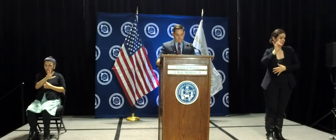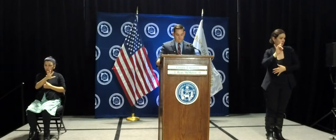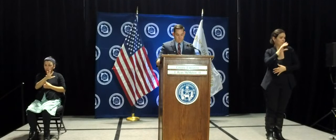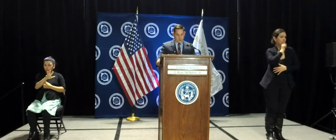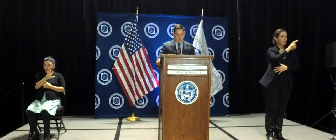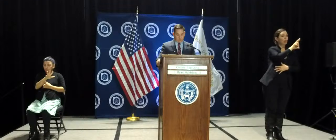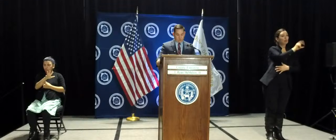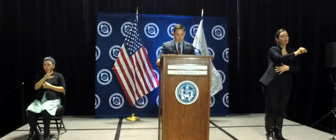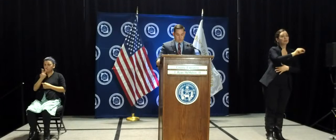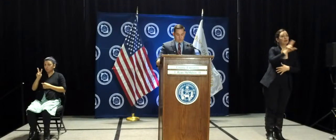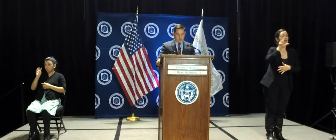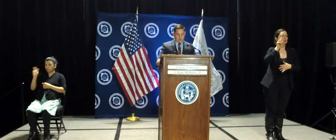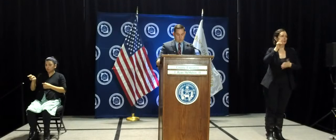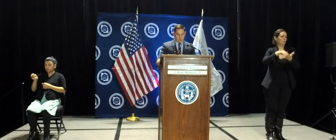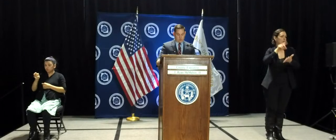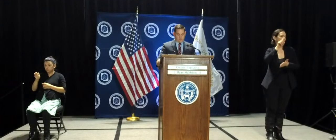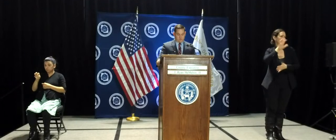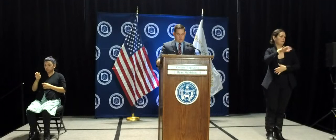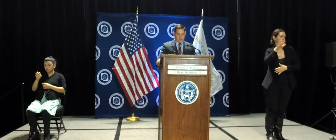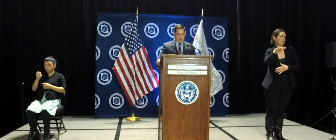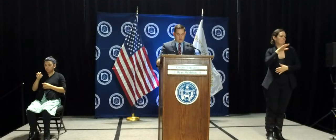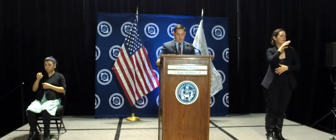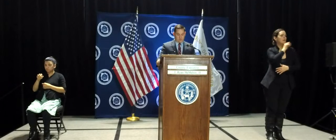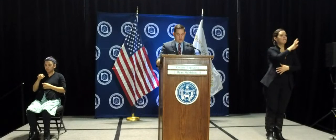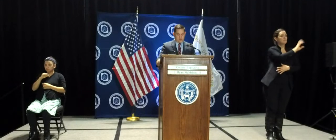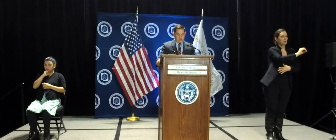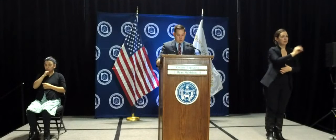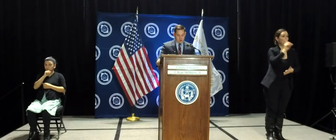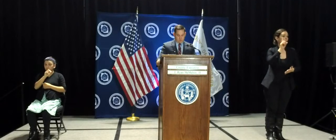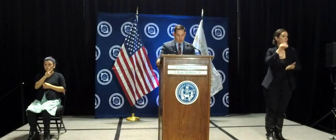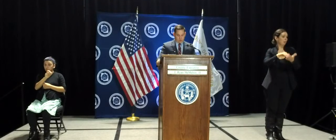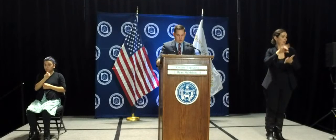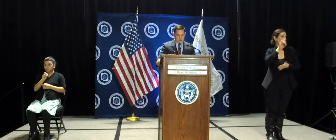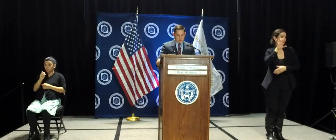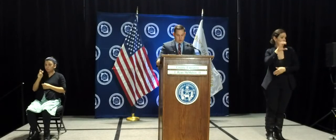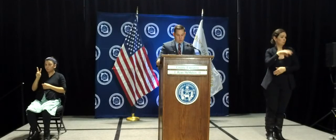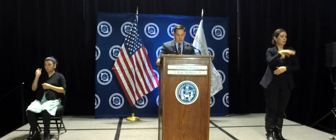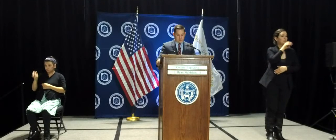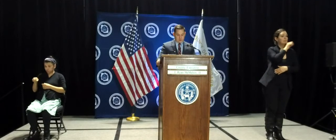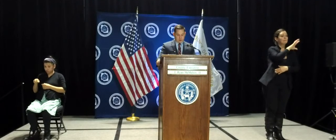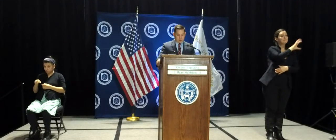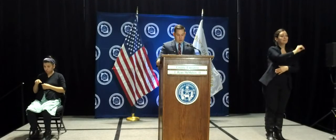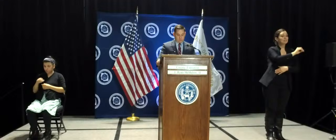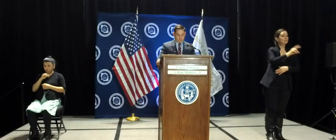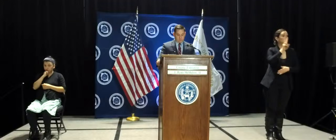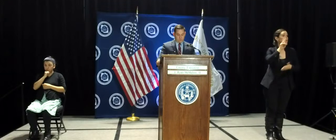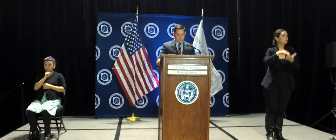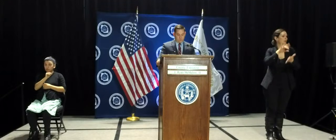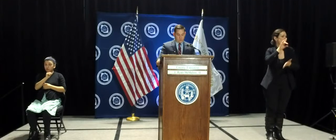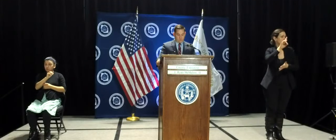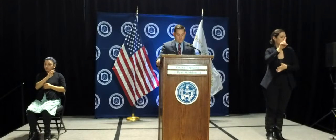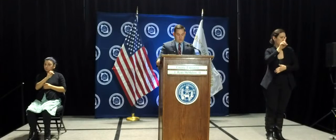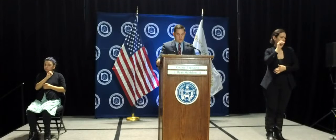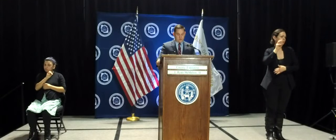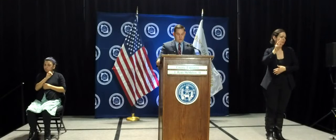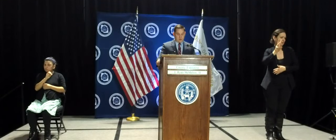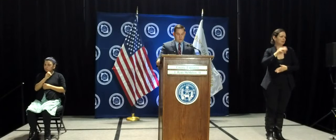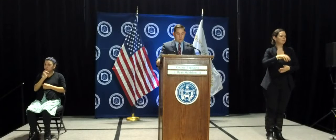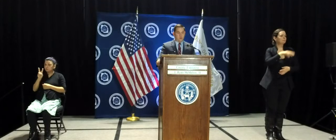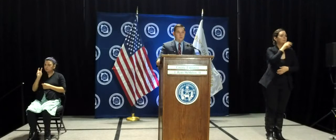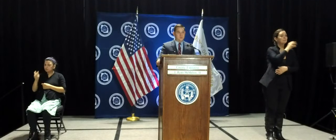3,178. In our 30s, 2,155. In our 40s, 1,800.